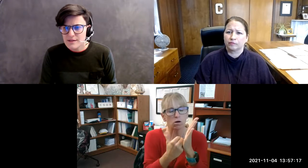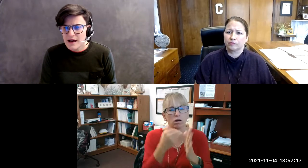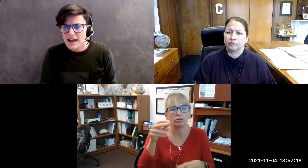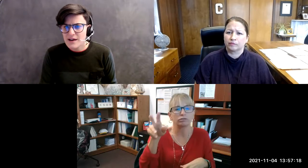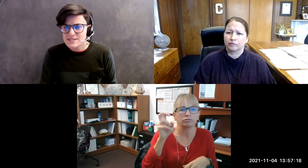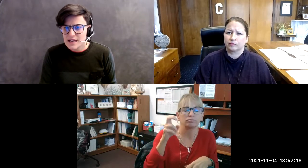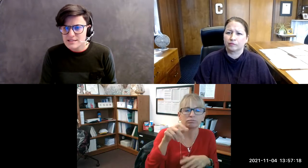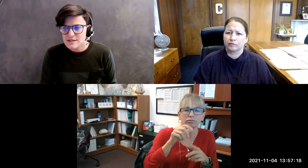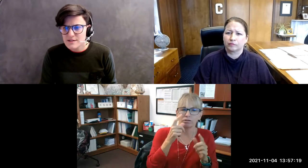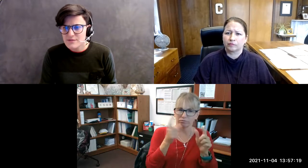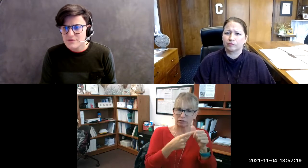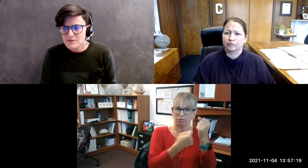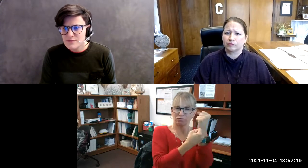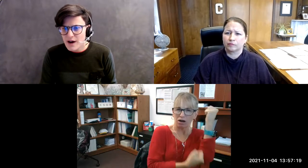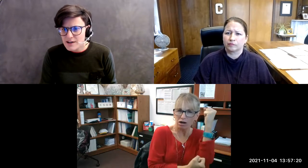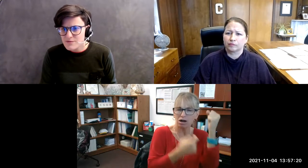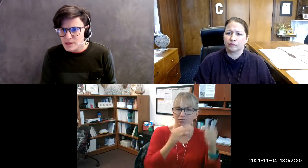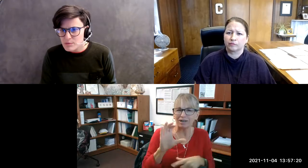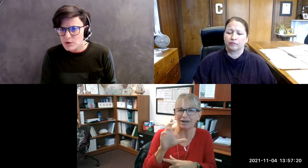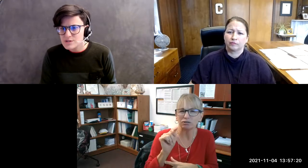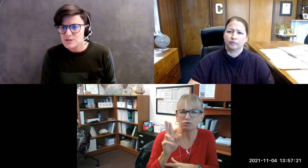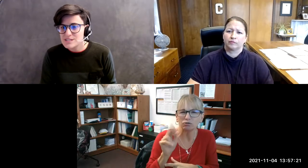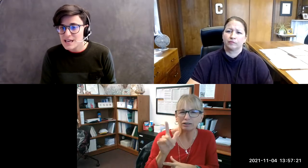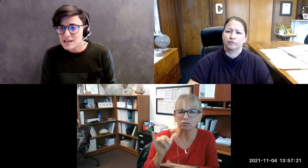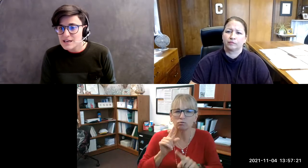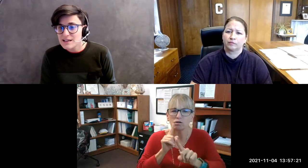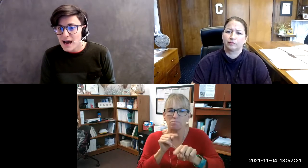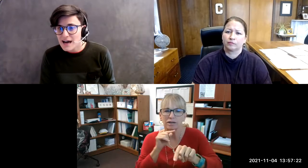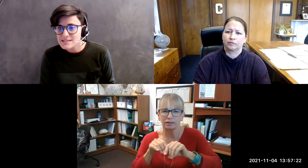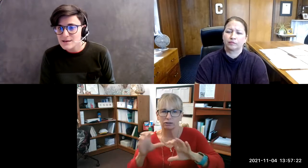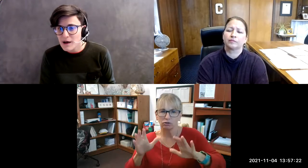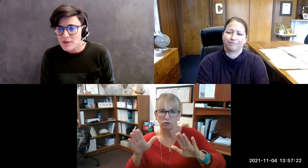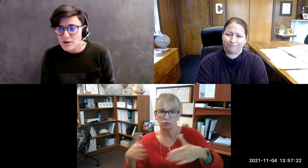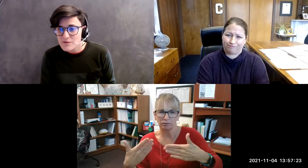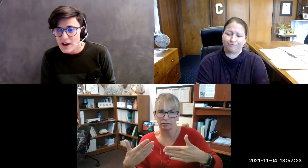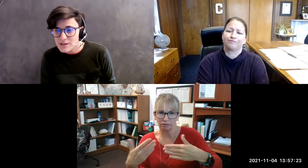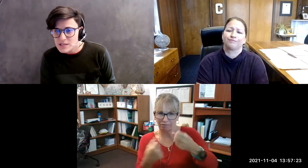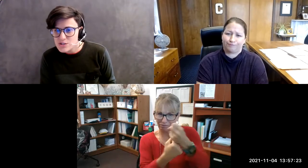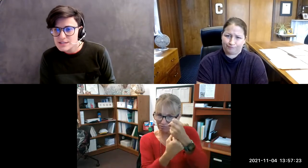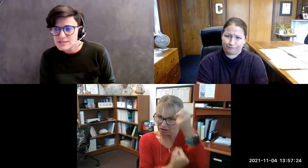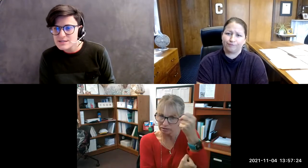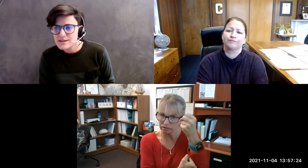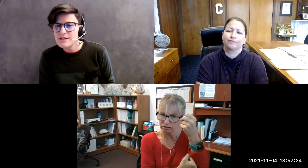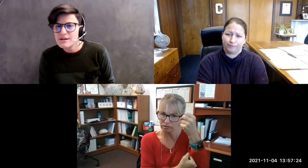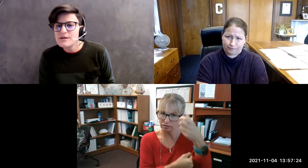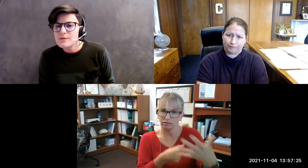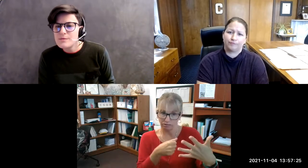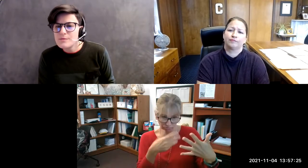I have sent 5 people to take a class about the foundations.